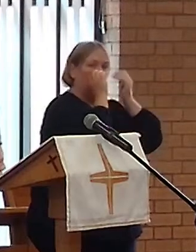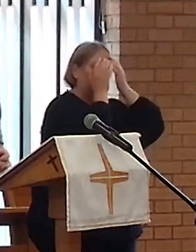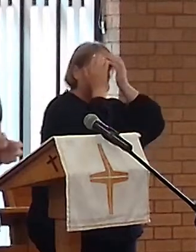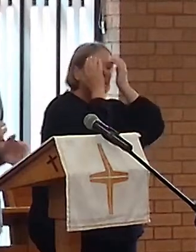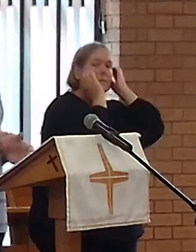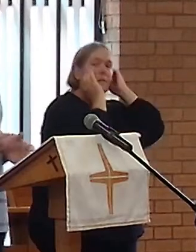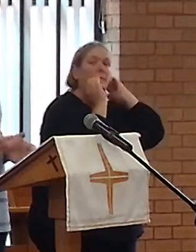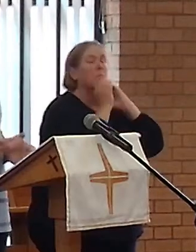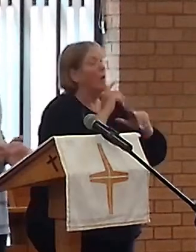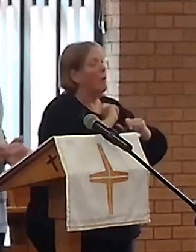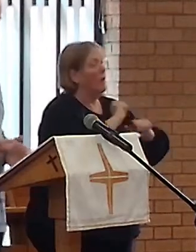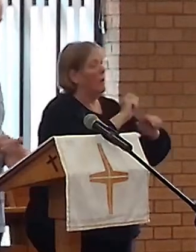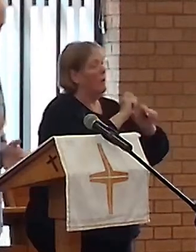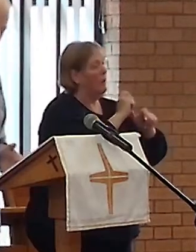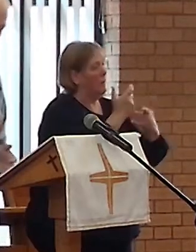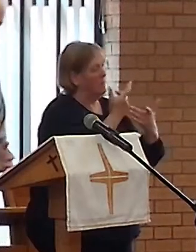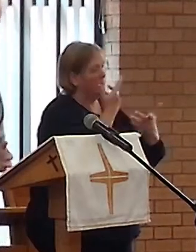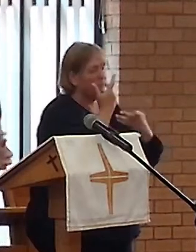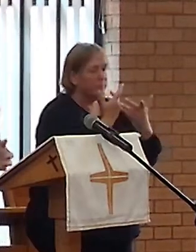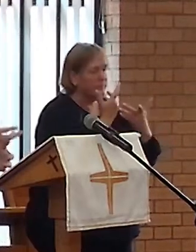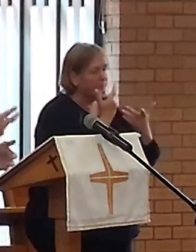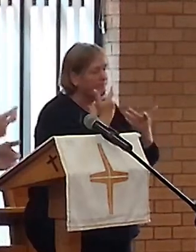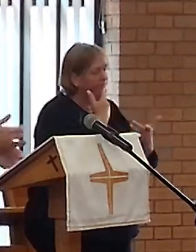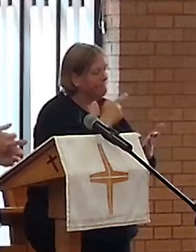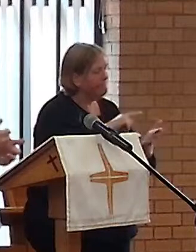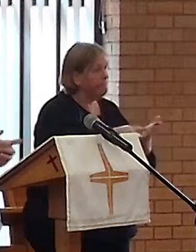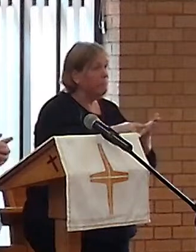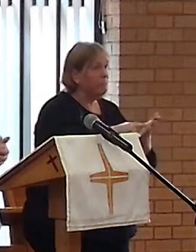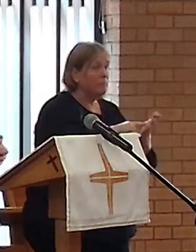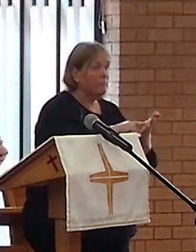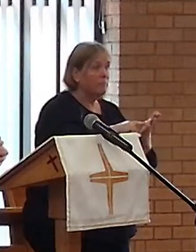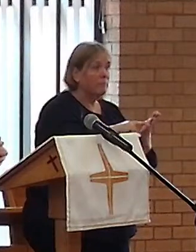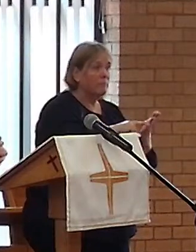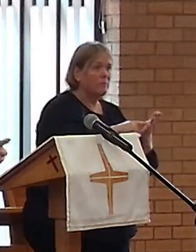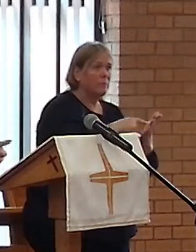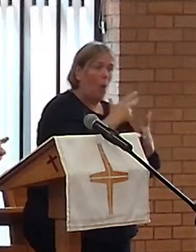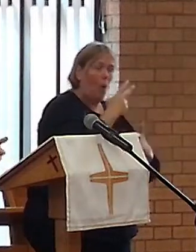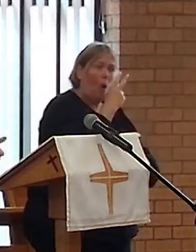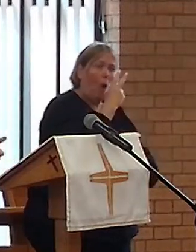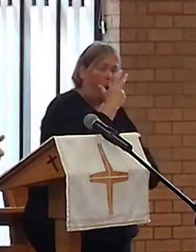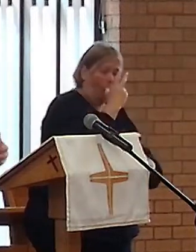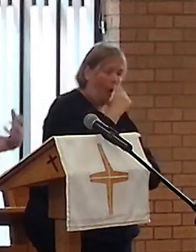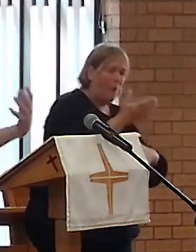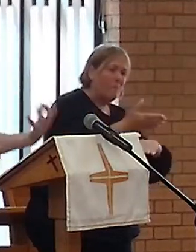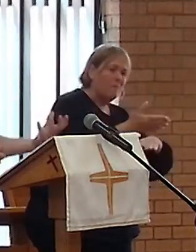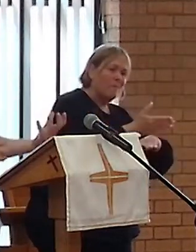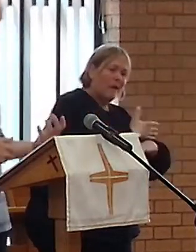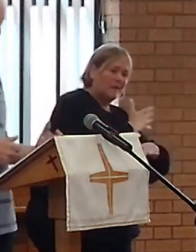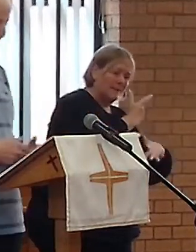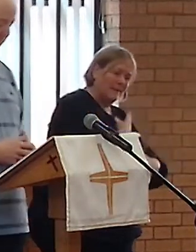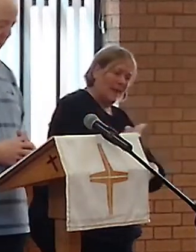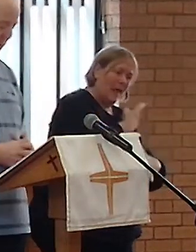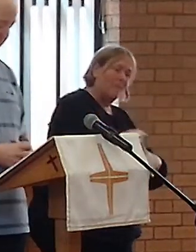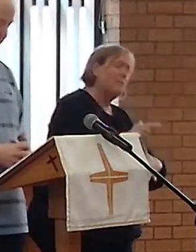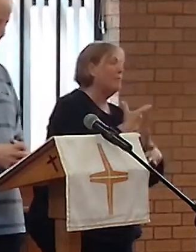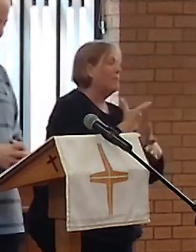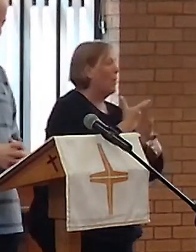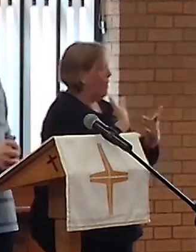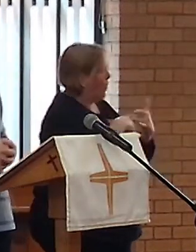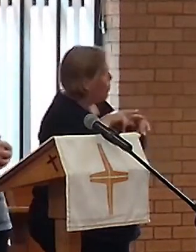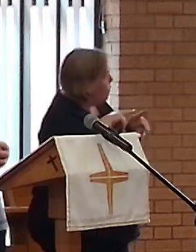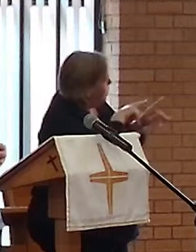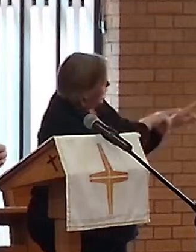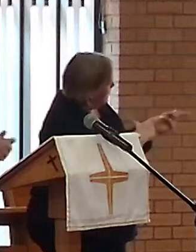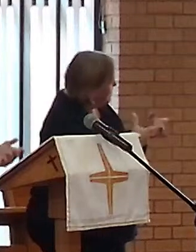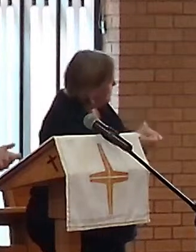And he goes on to say, since you have taken off your old self with its practices and have put on the new self,